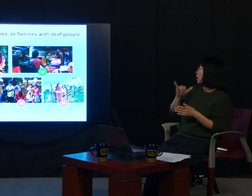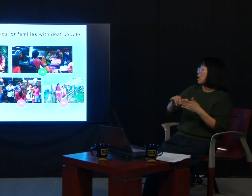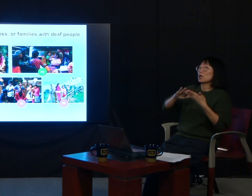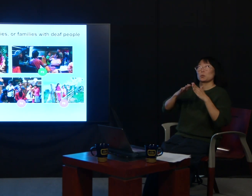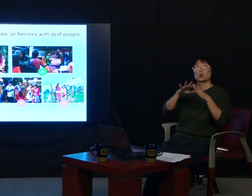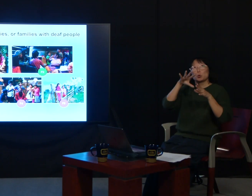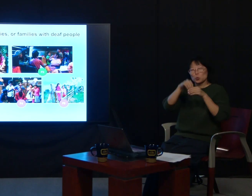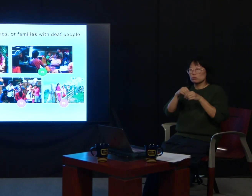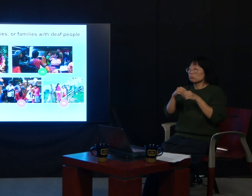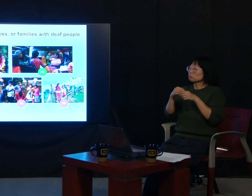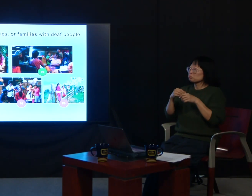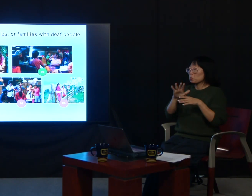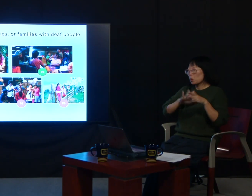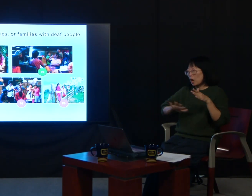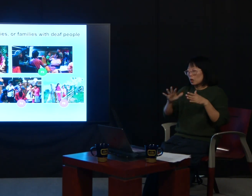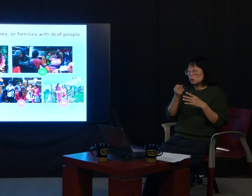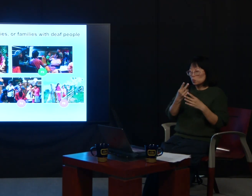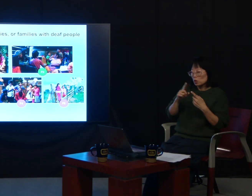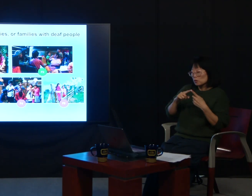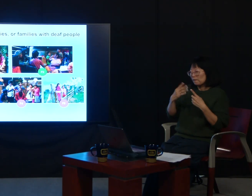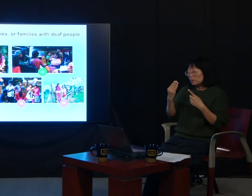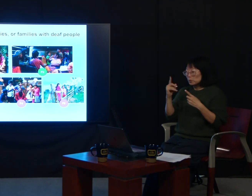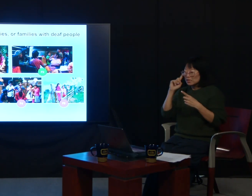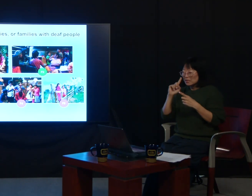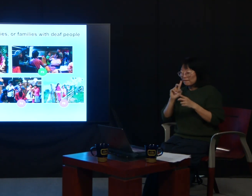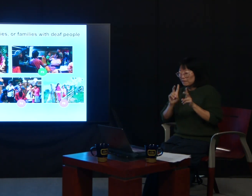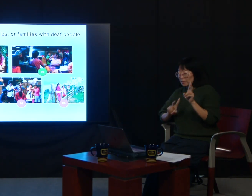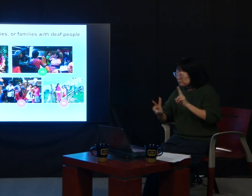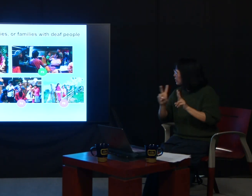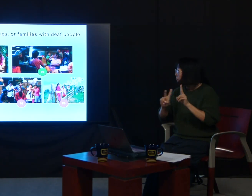The community includes about 12 to 14 deaf people.